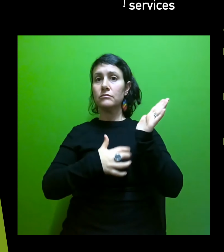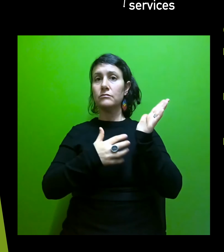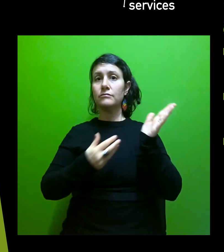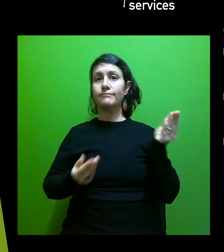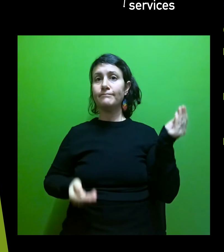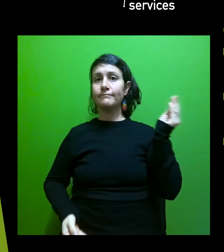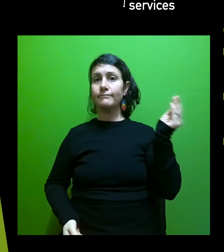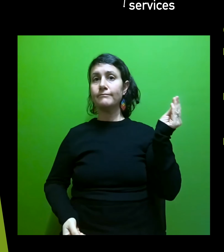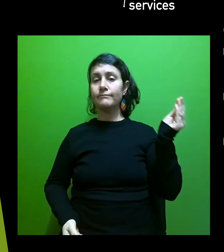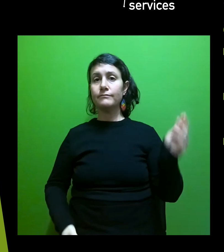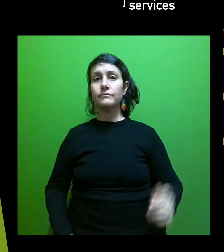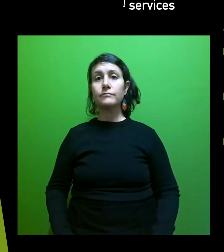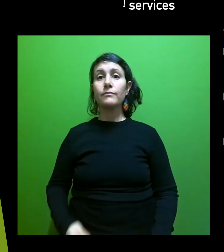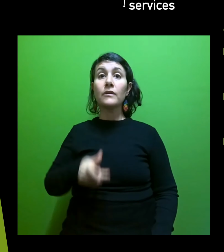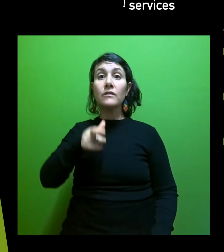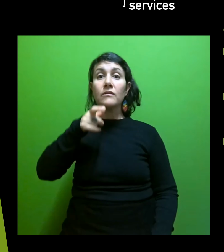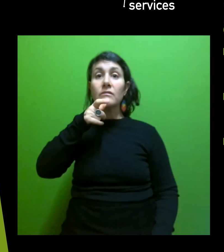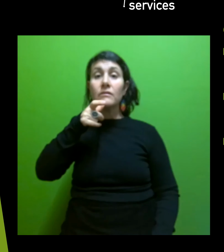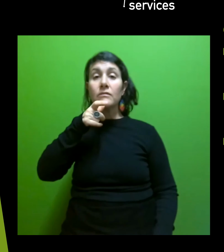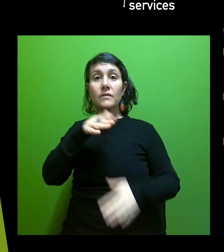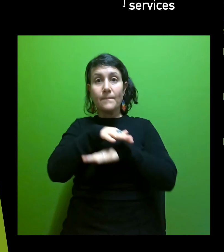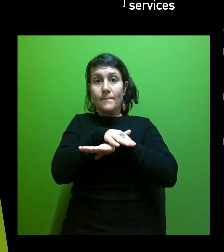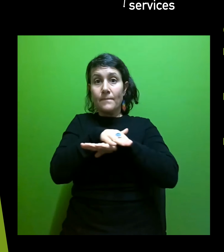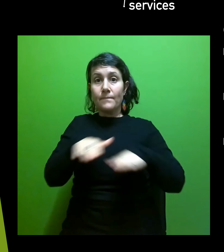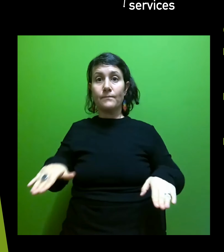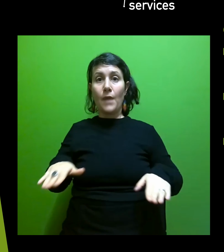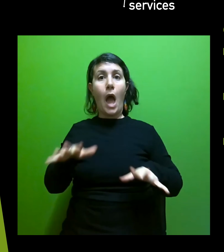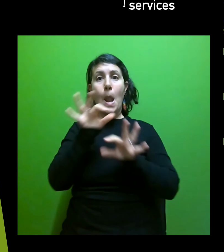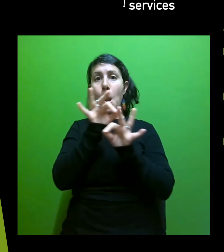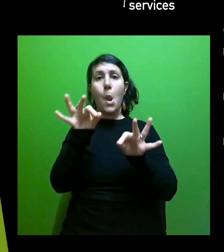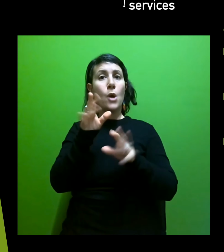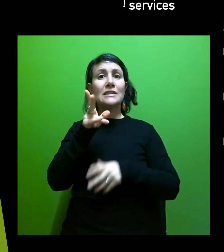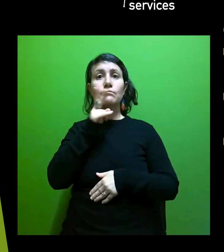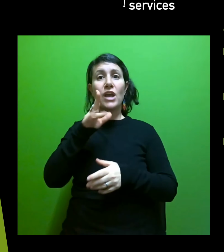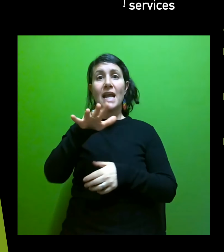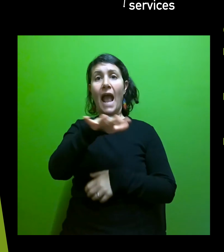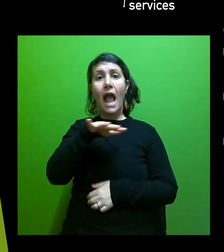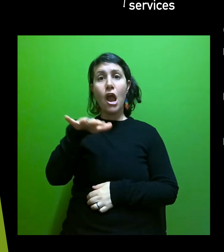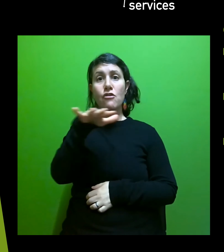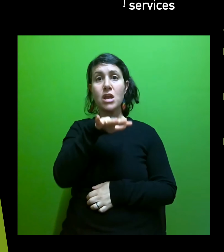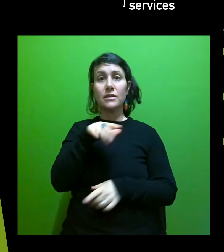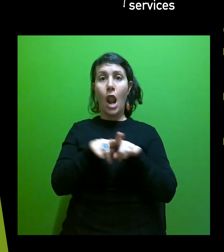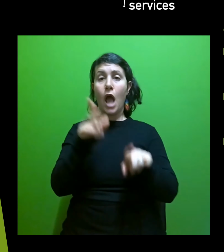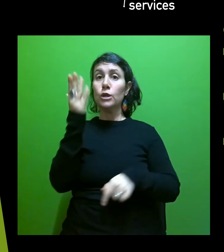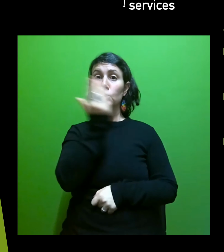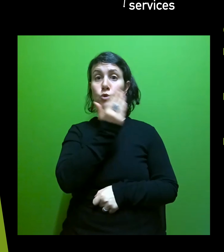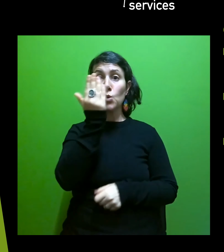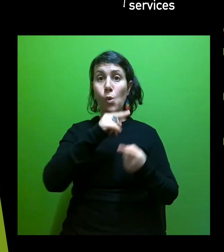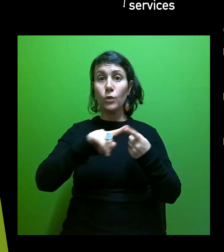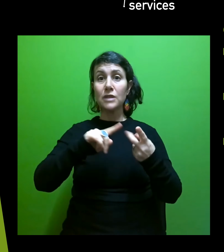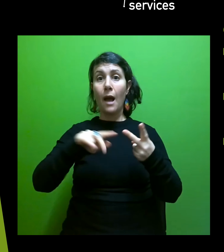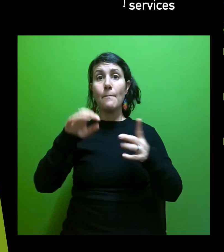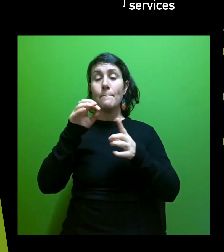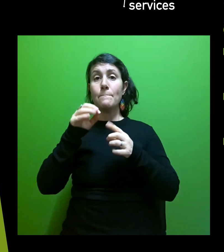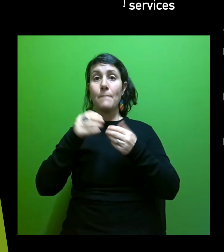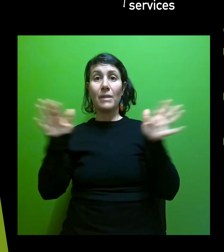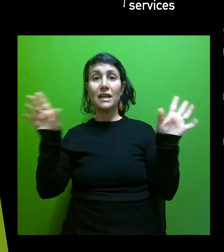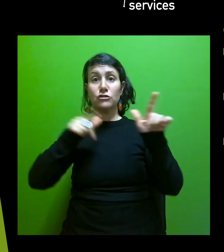Vaping is banned in all non-smoking areas, including schools, public transport, and food